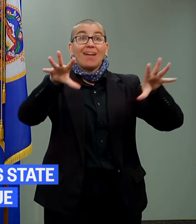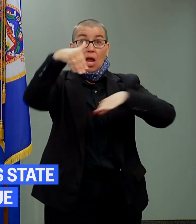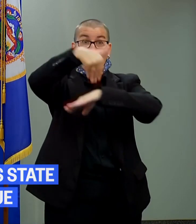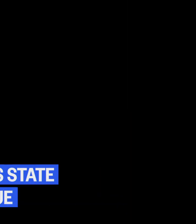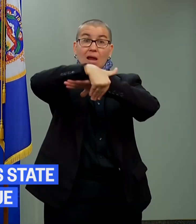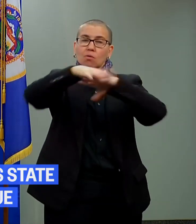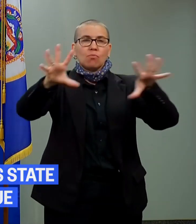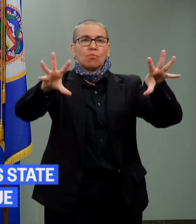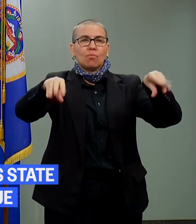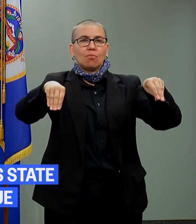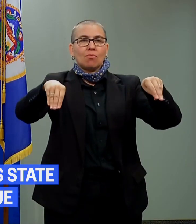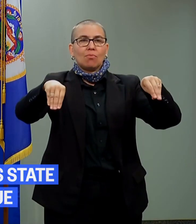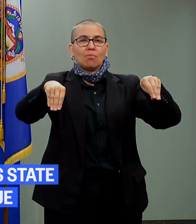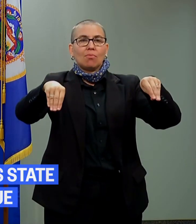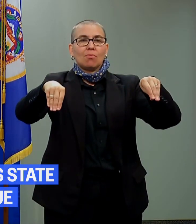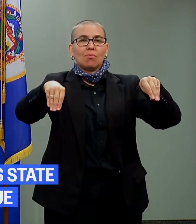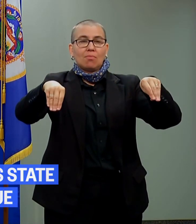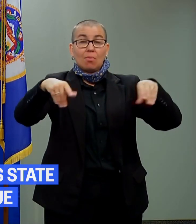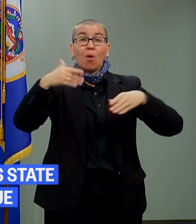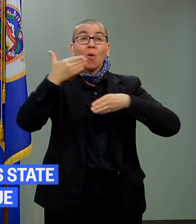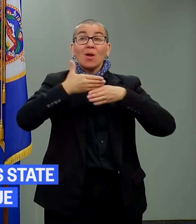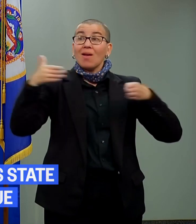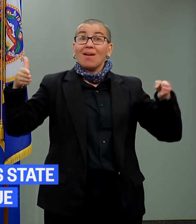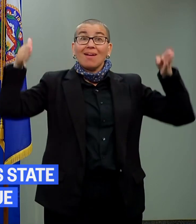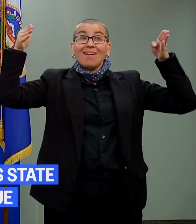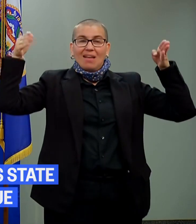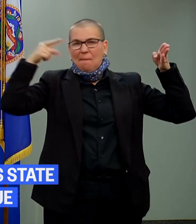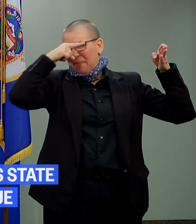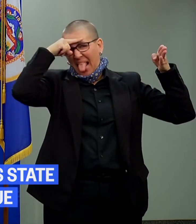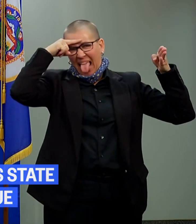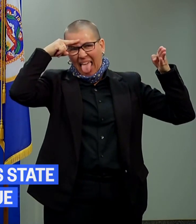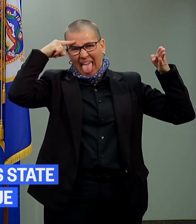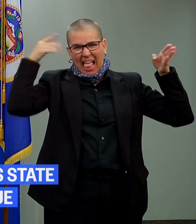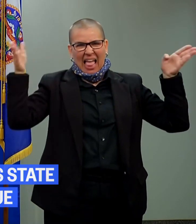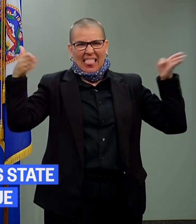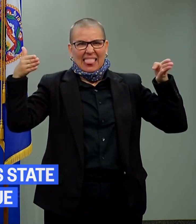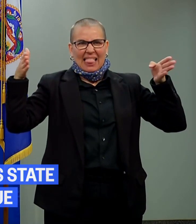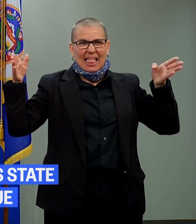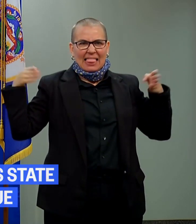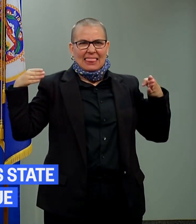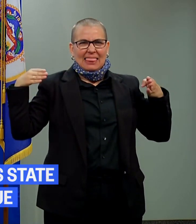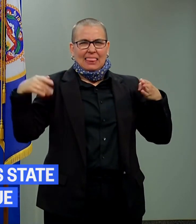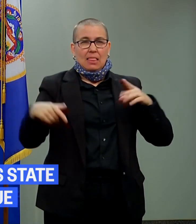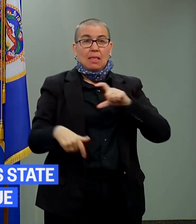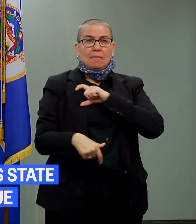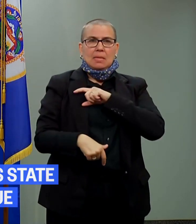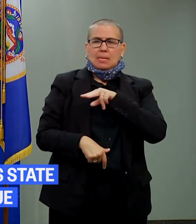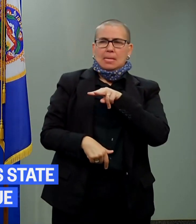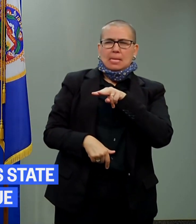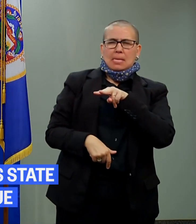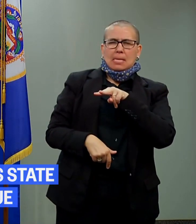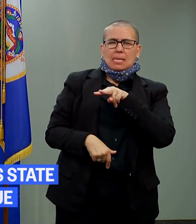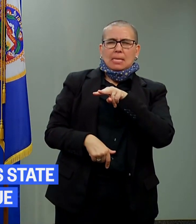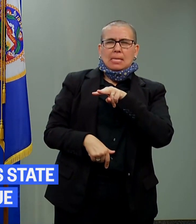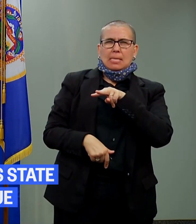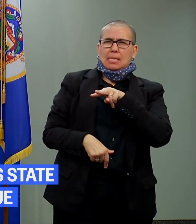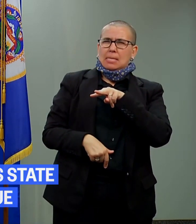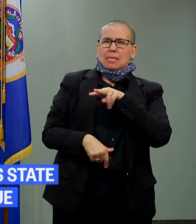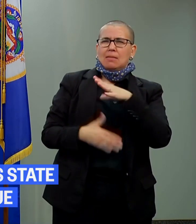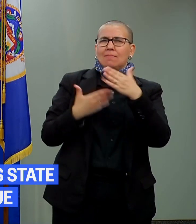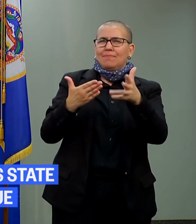to stop those vehicles, and when they did, the drivers and occupants of those vehicles fled on foot. Some were